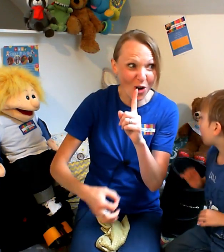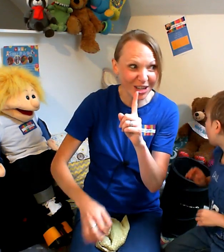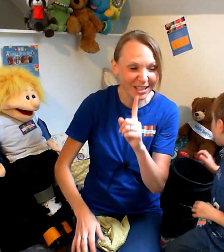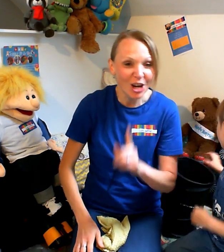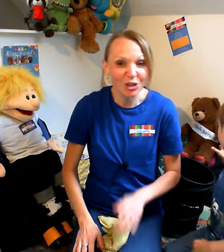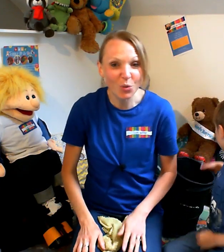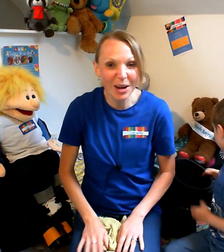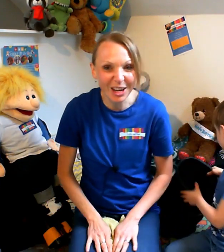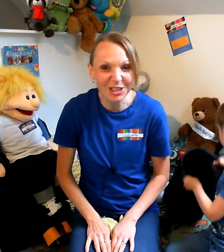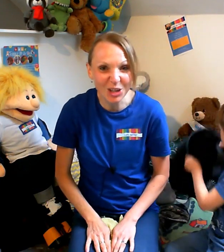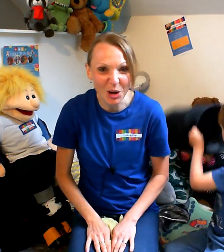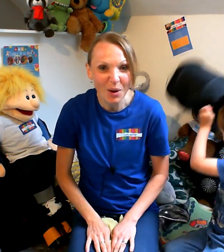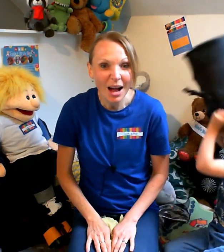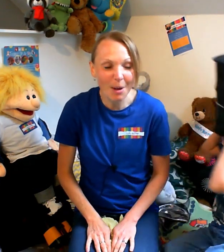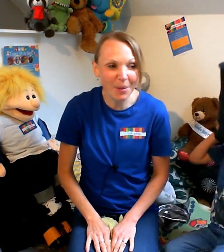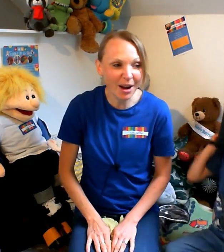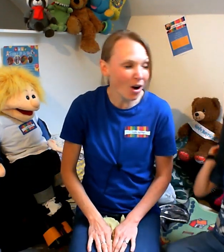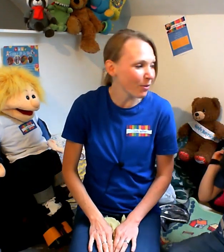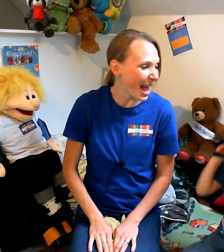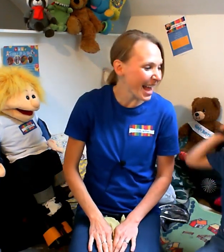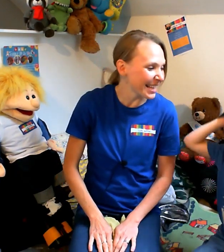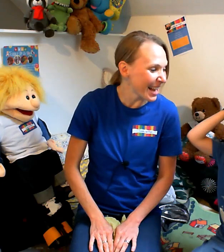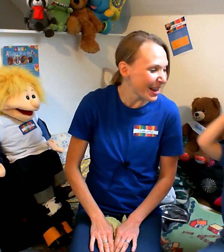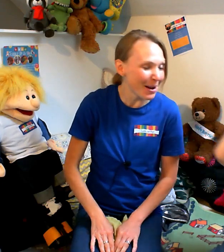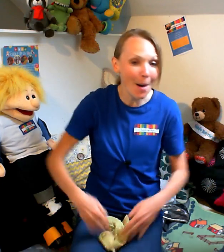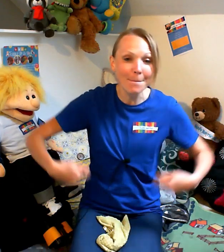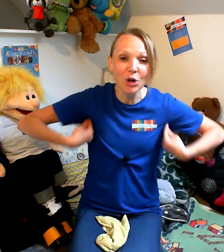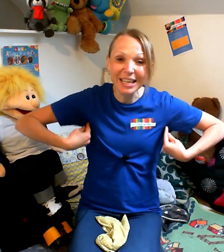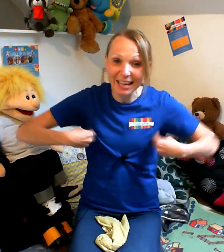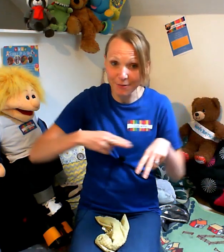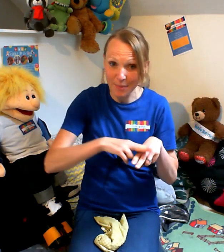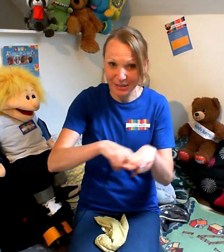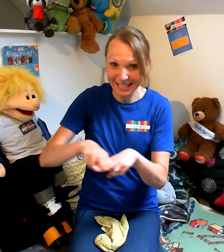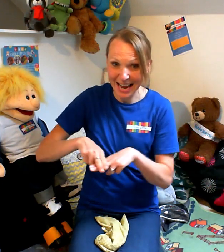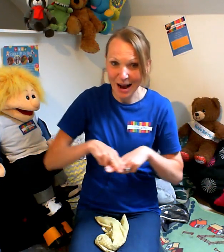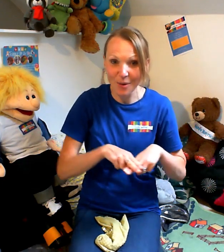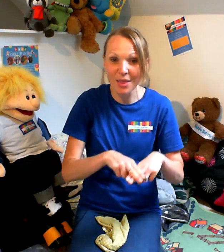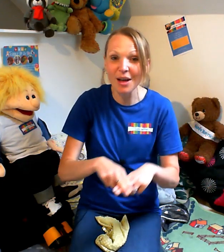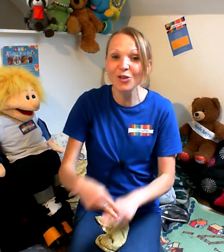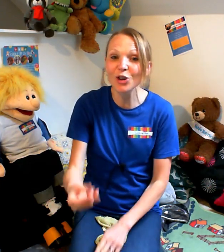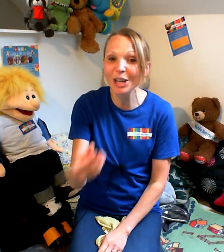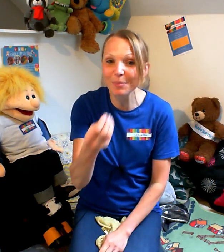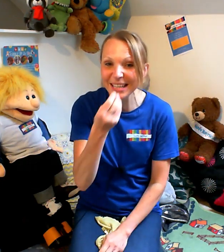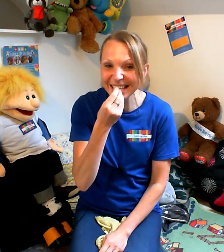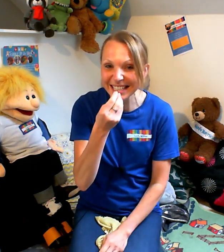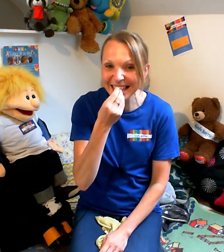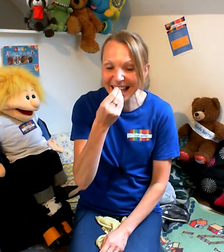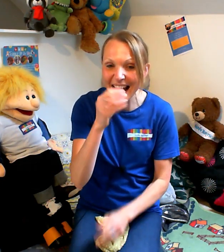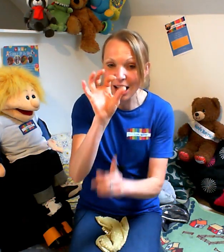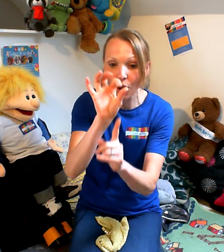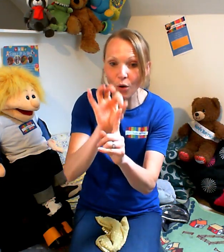Bananas. So we're going to do a bit of a monkey family now, and they're all going to be eating their